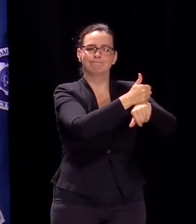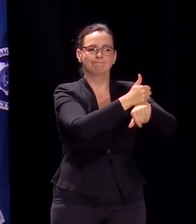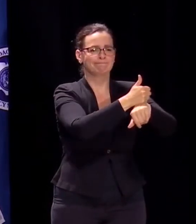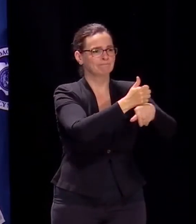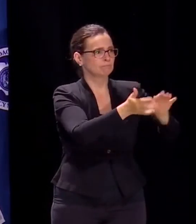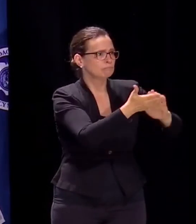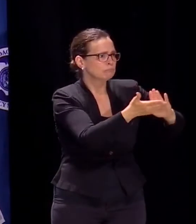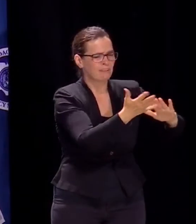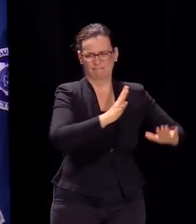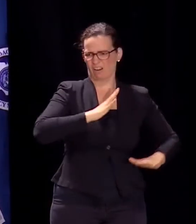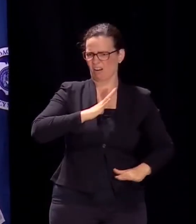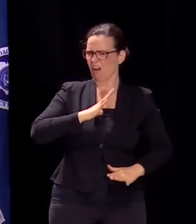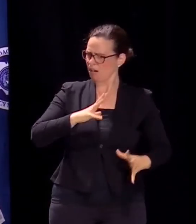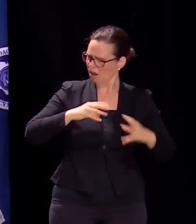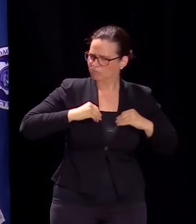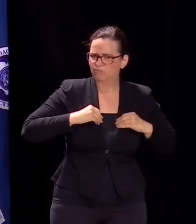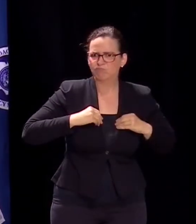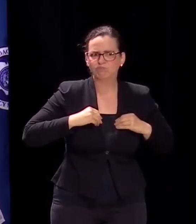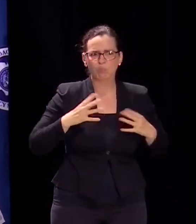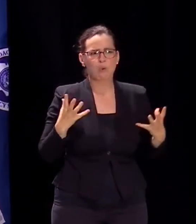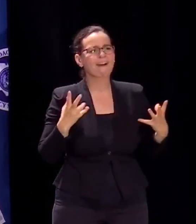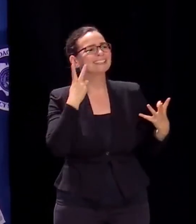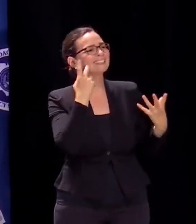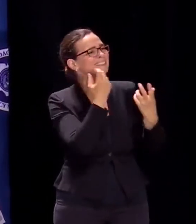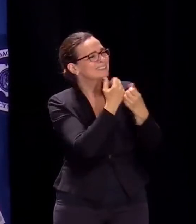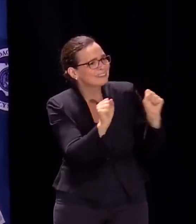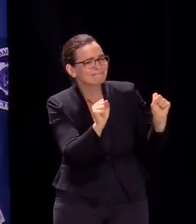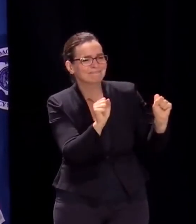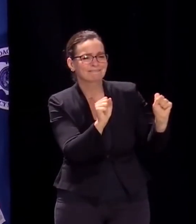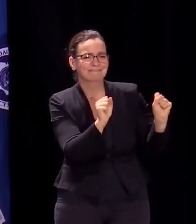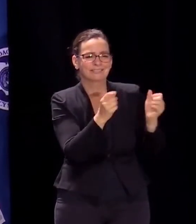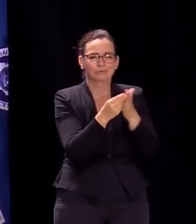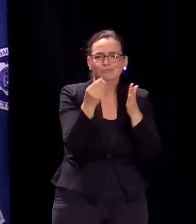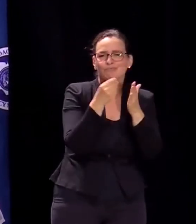operating if they're going to make that investment. What would the